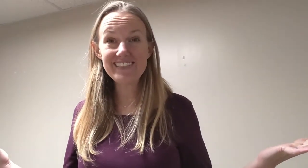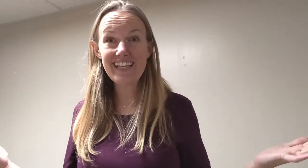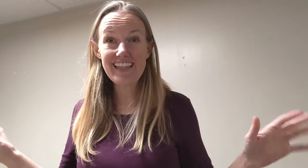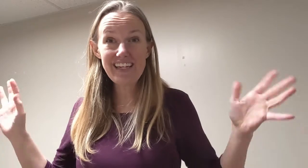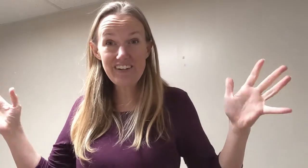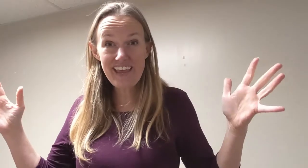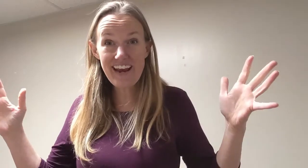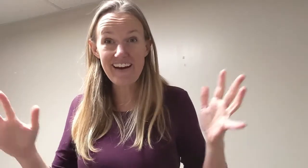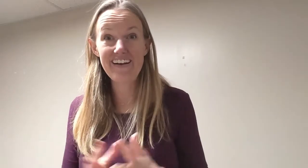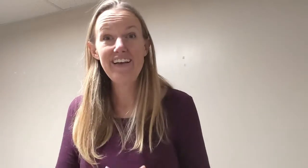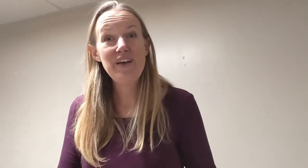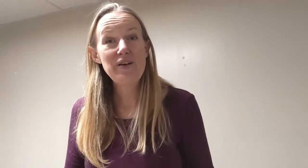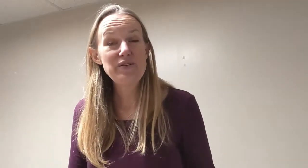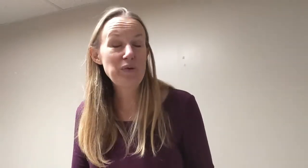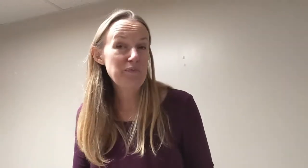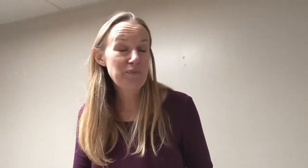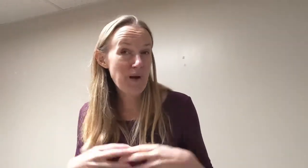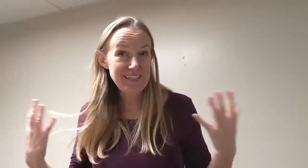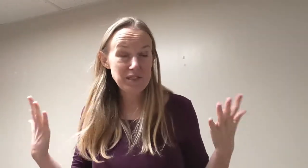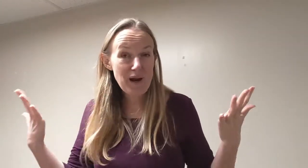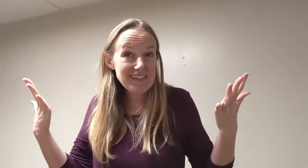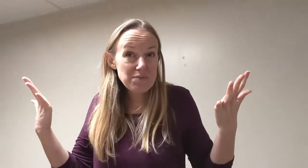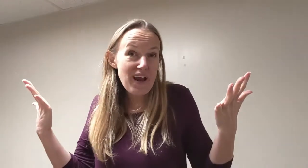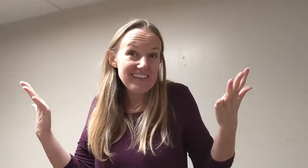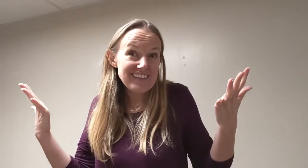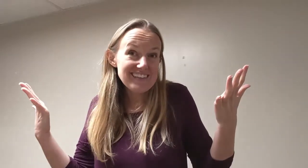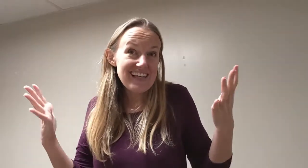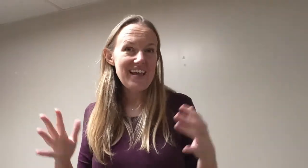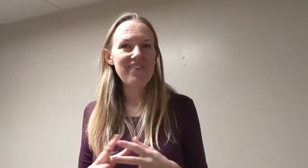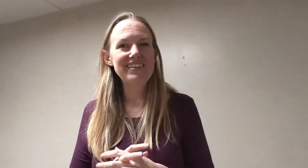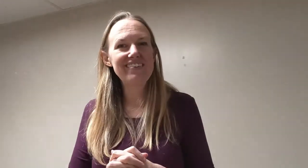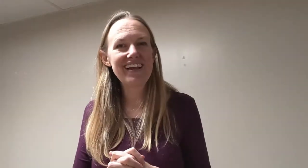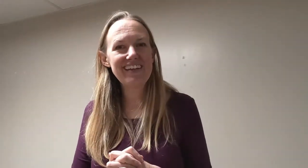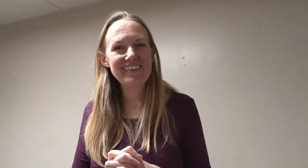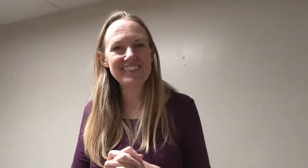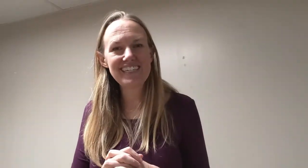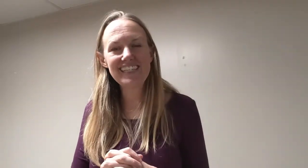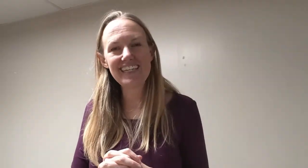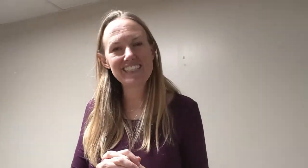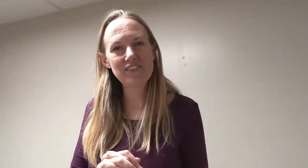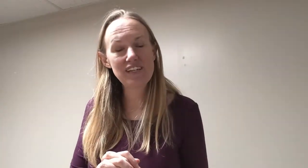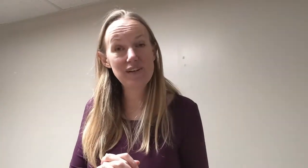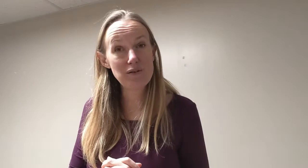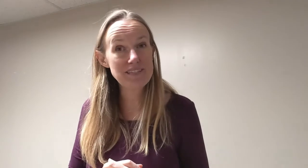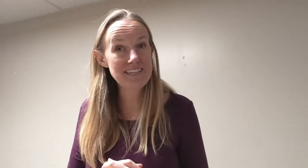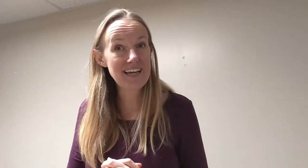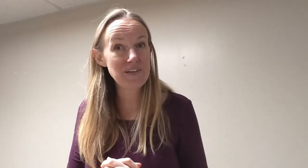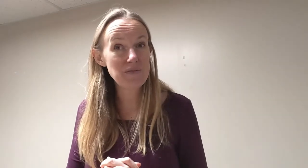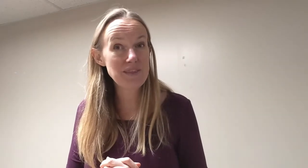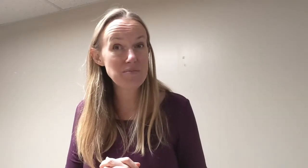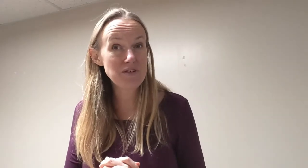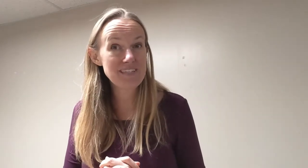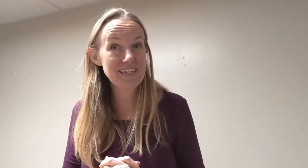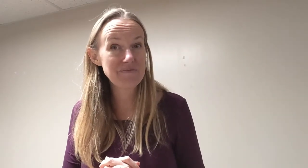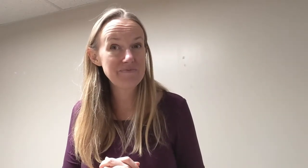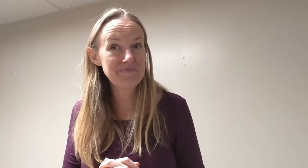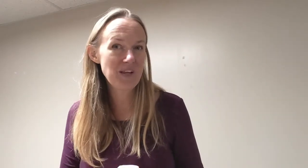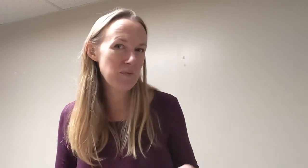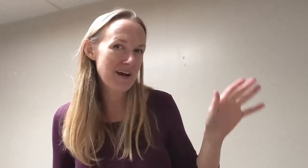and then you're there. So practice, practice, practice. And when you're ready, we'll see you in the next video when we sign with the music. Hope you're having a